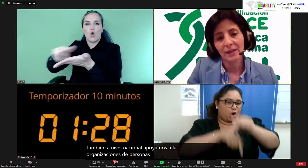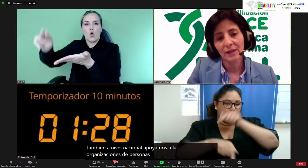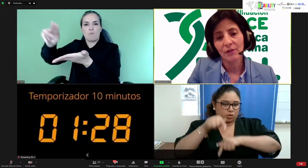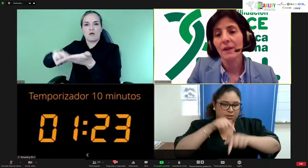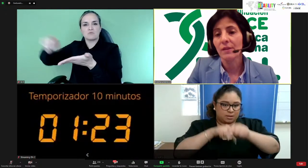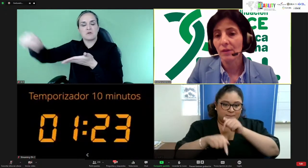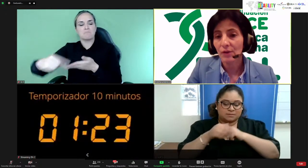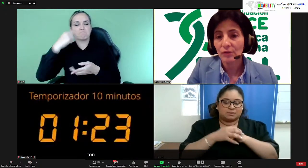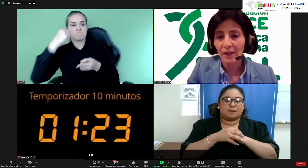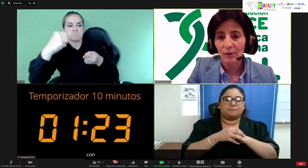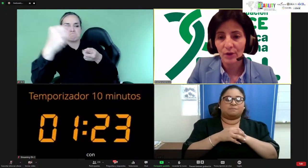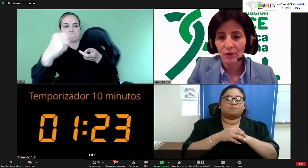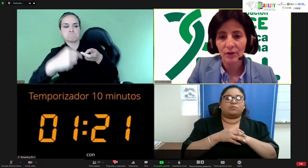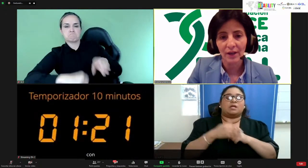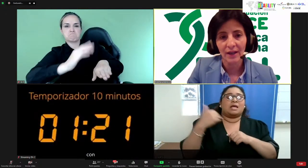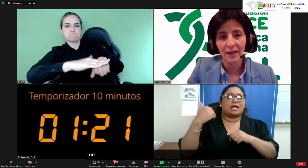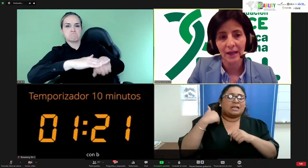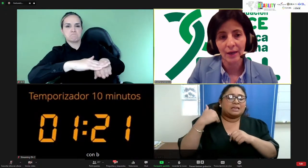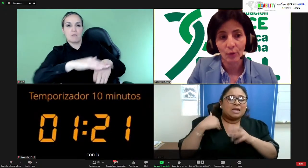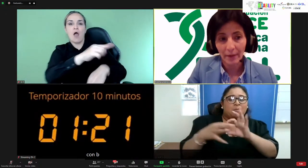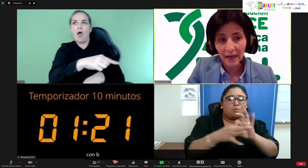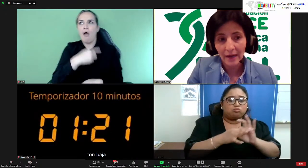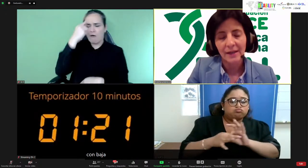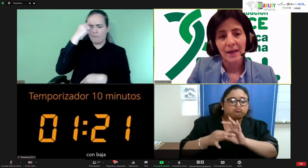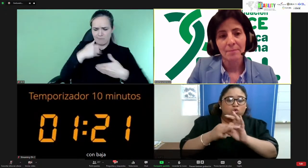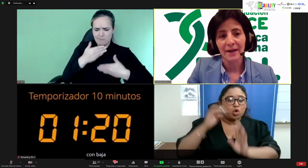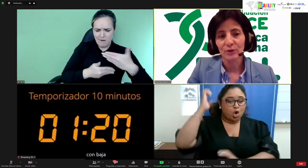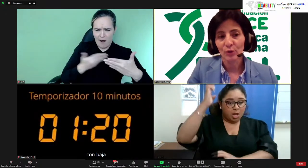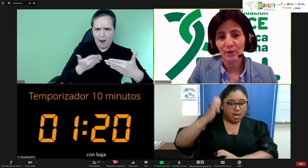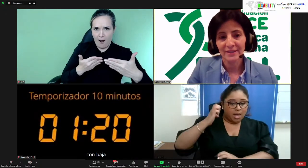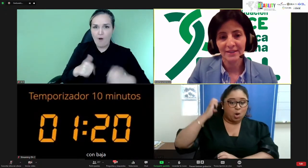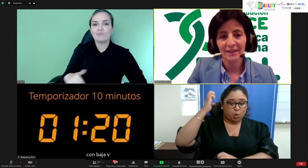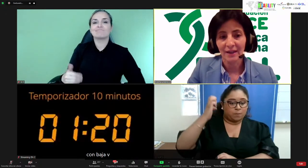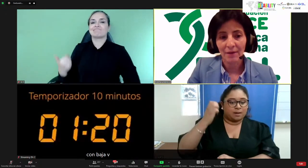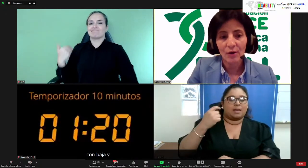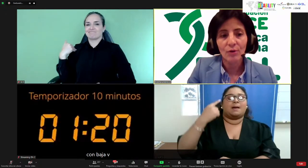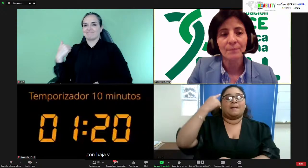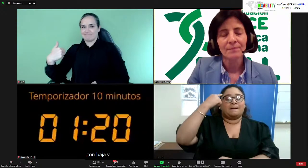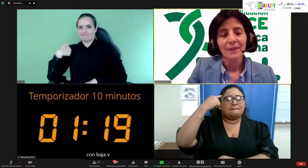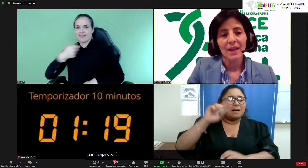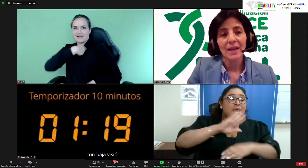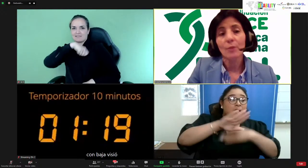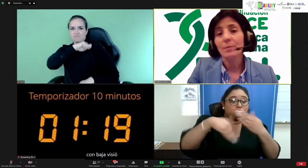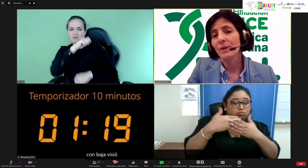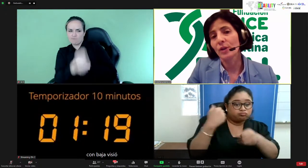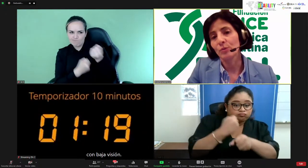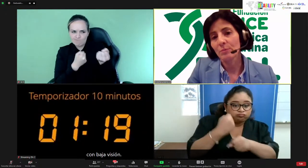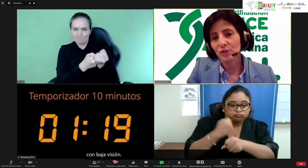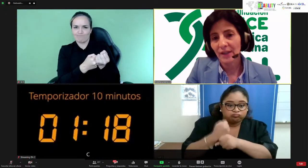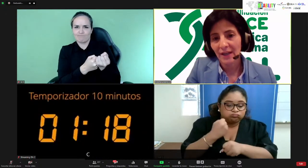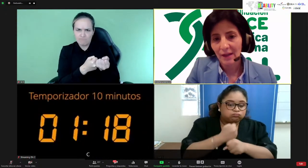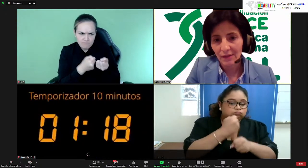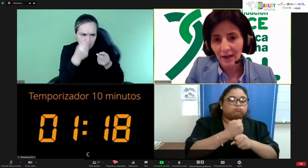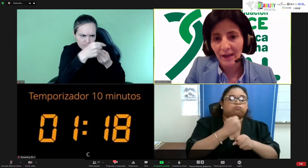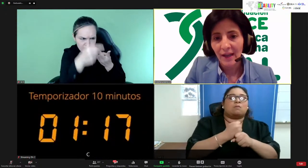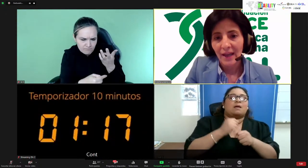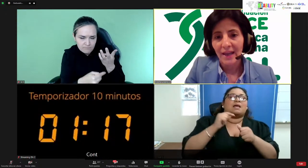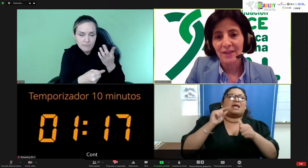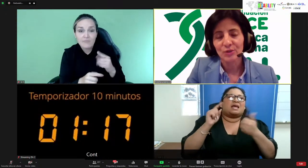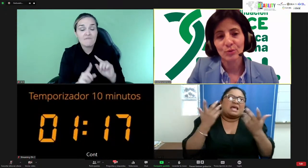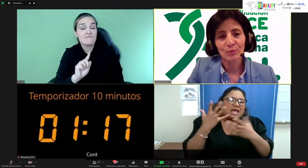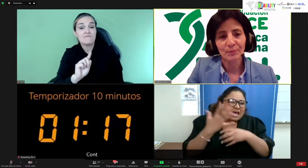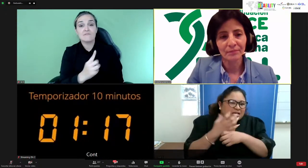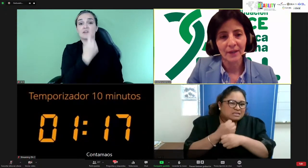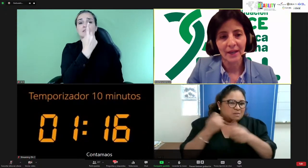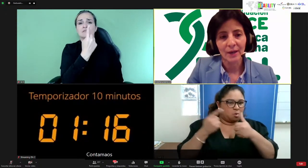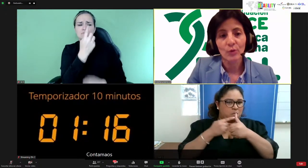disabilities we had co-funding uh by the european union for all of this work and the